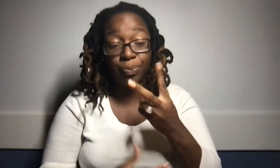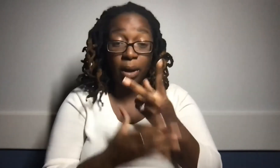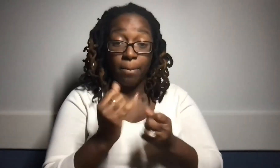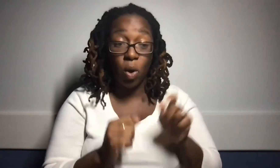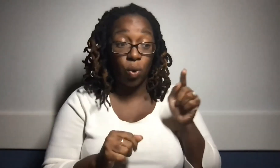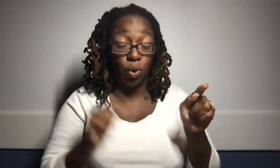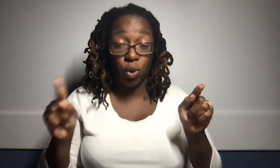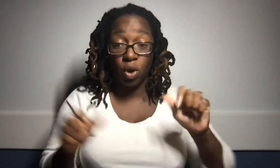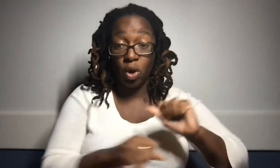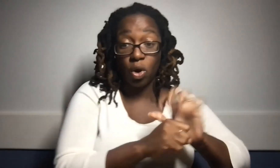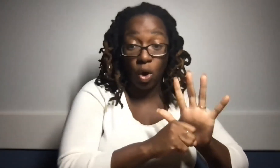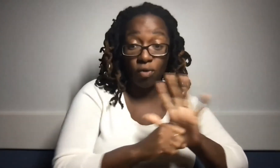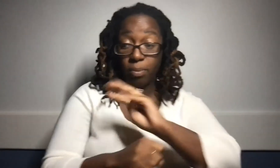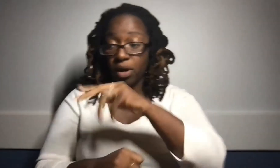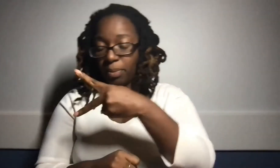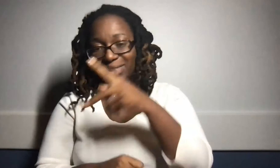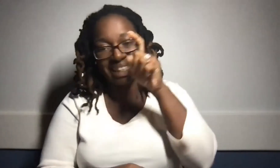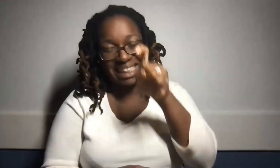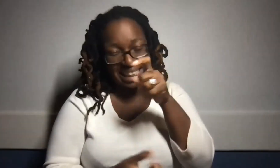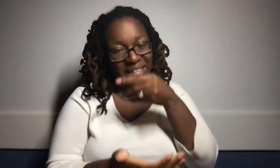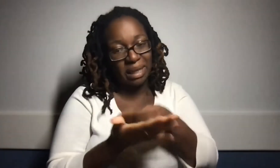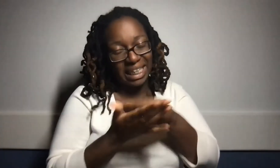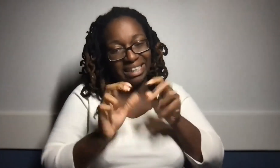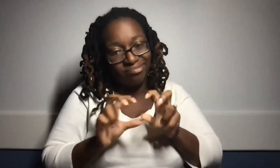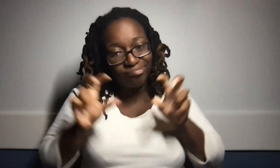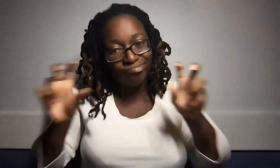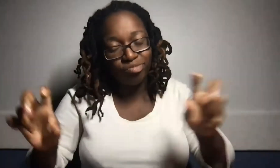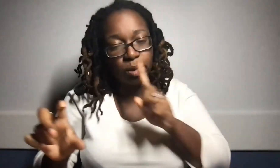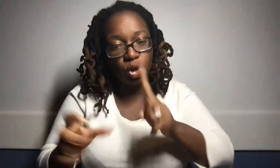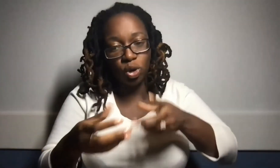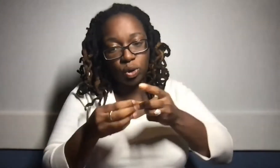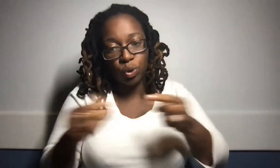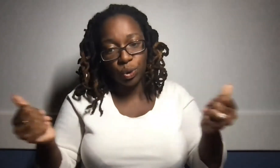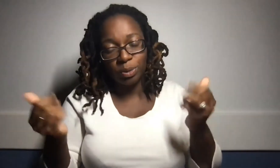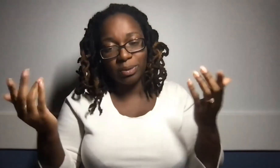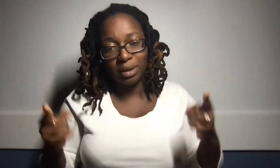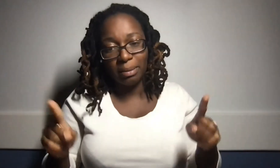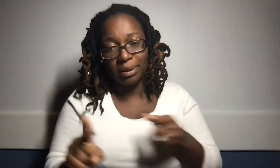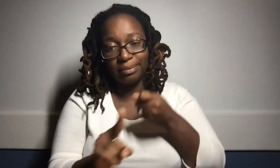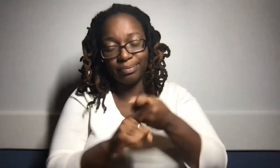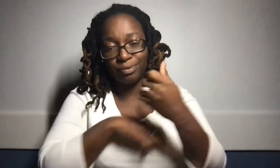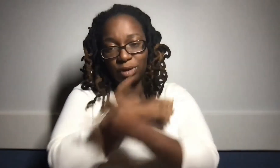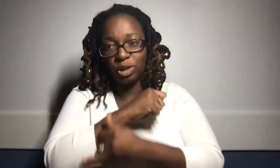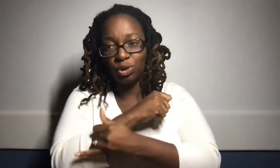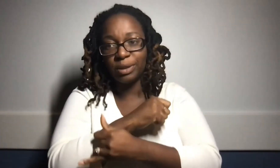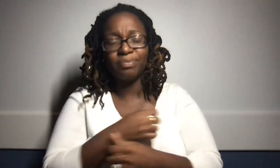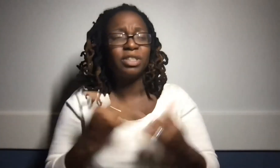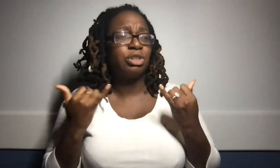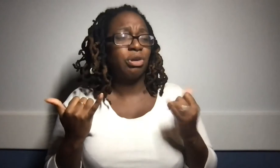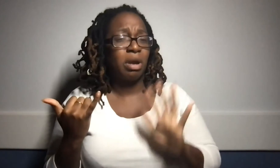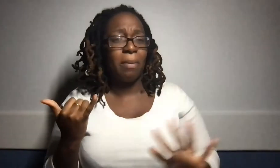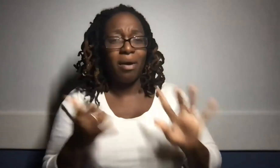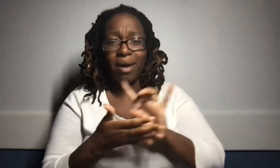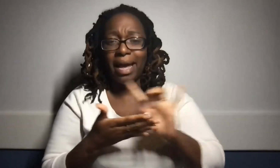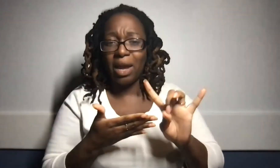monkeypox and COVID, deserve substantial investments to end their impact on the country. We are currently about 8 weeks away